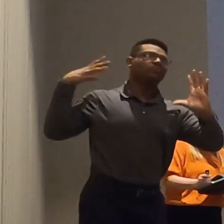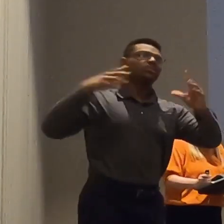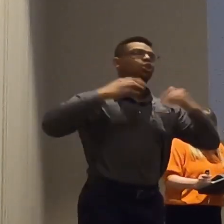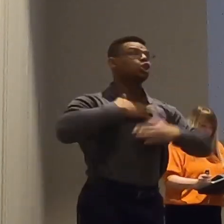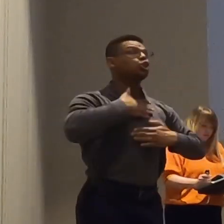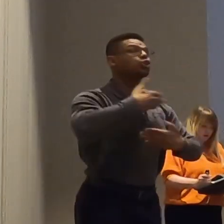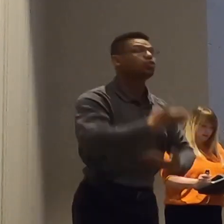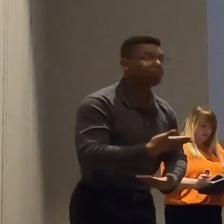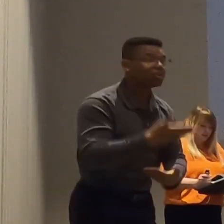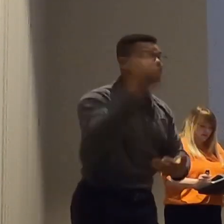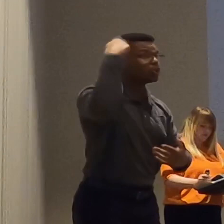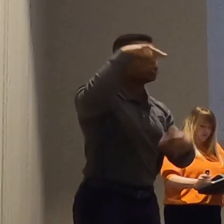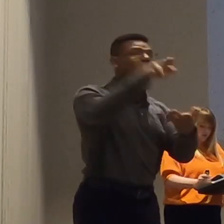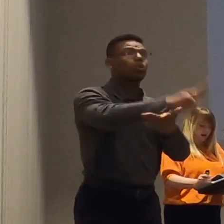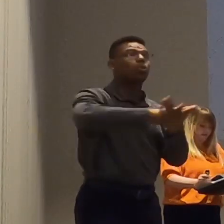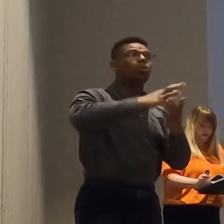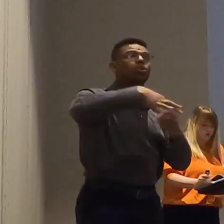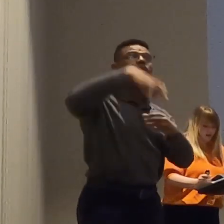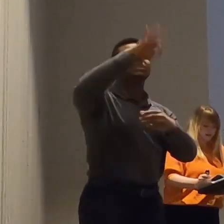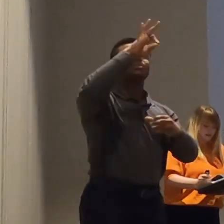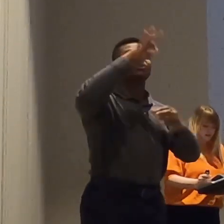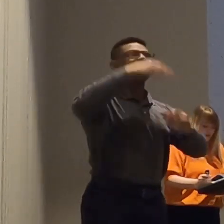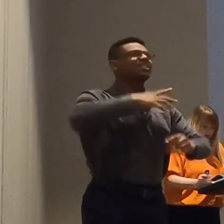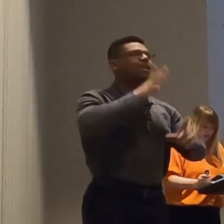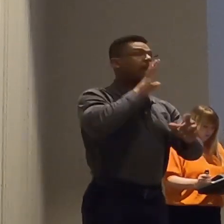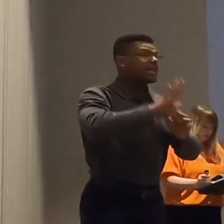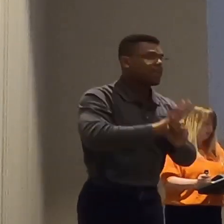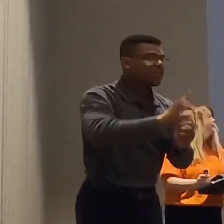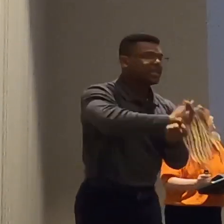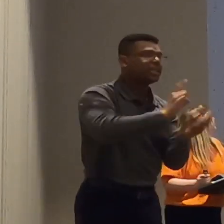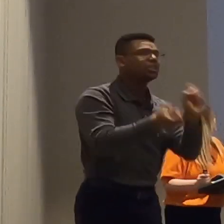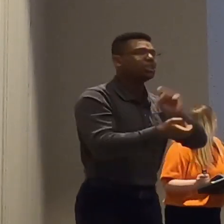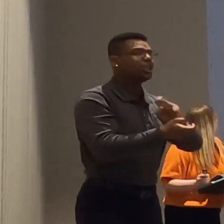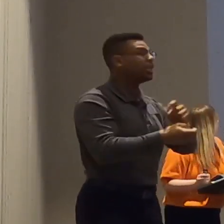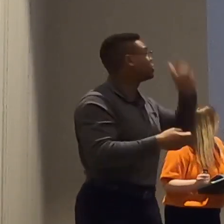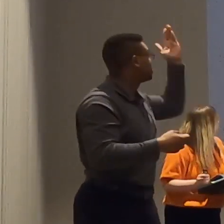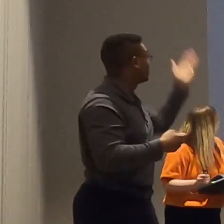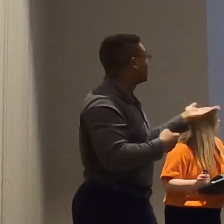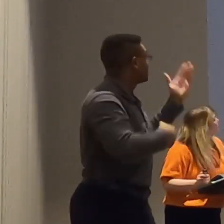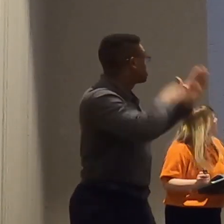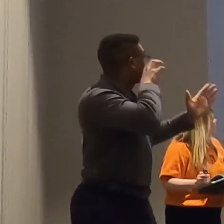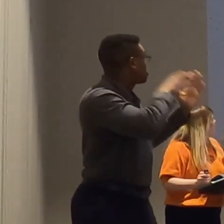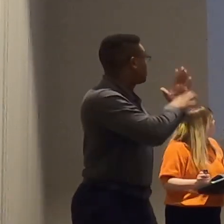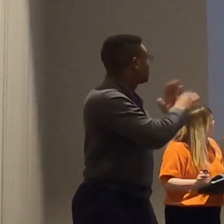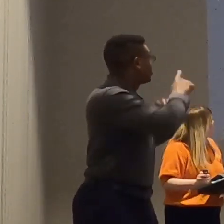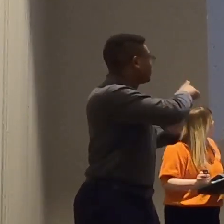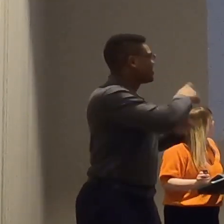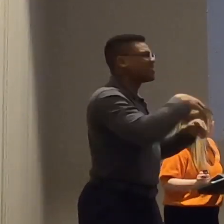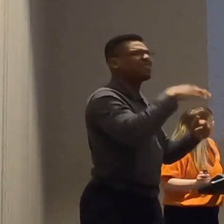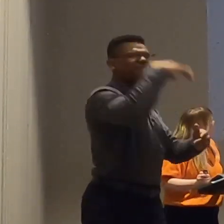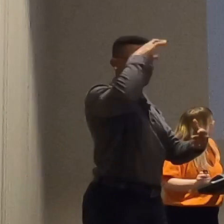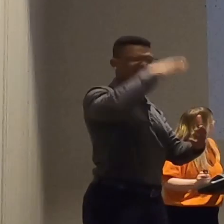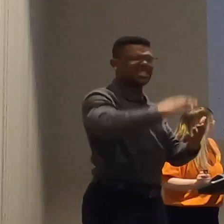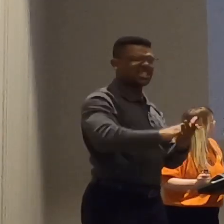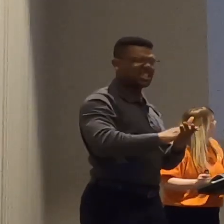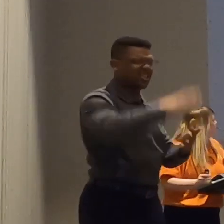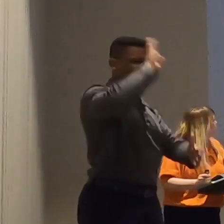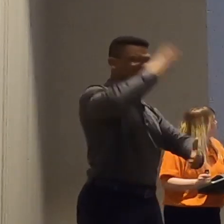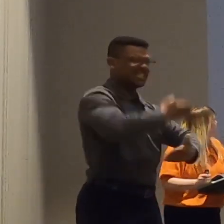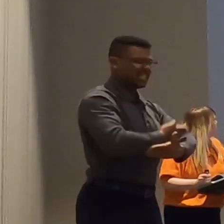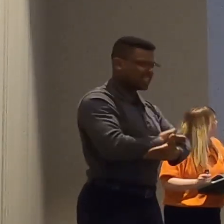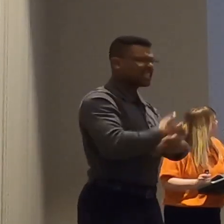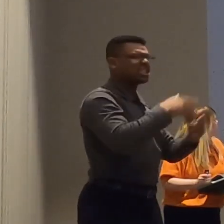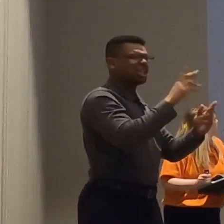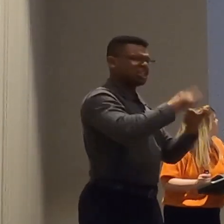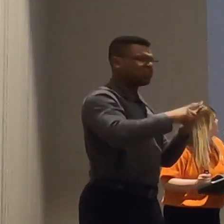change. This work is based on a photograph that Watkins' son, Adam, took of his friend, Puck. And you can see here, the artist